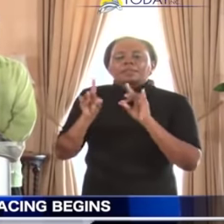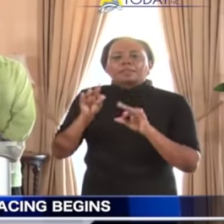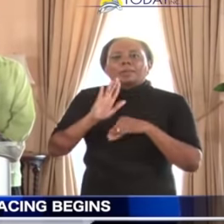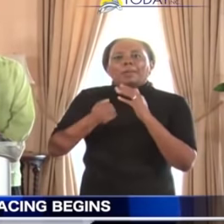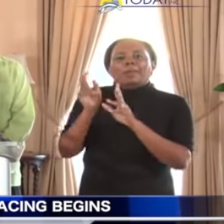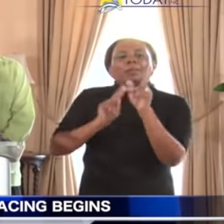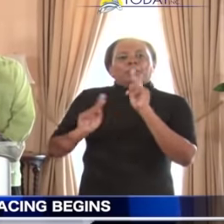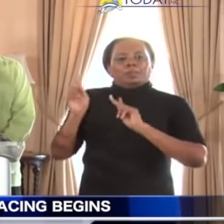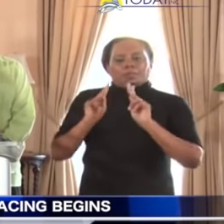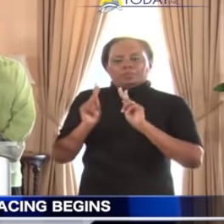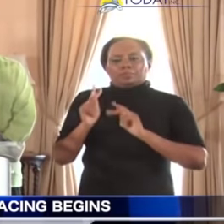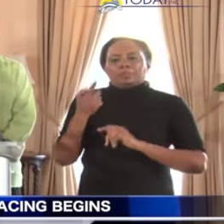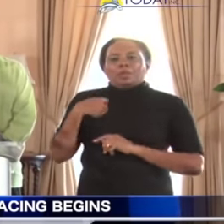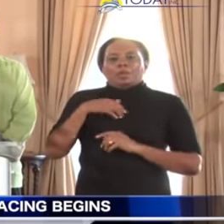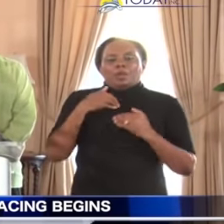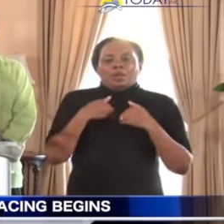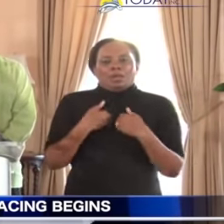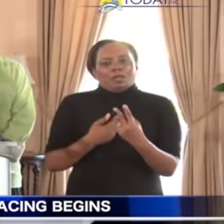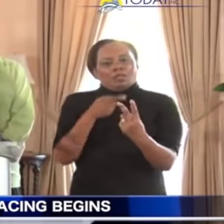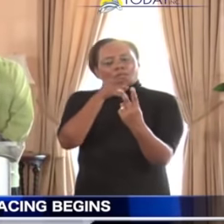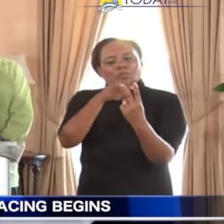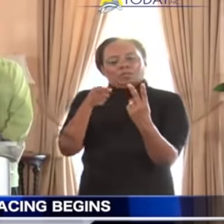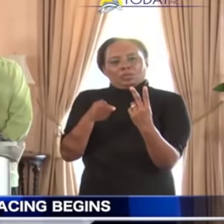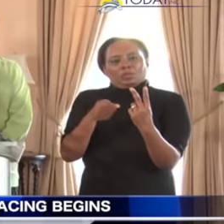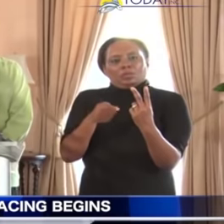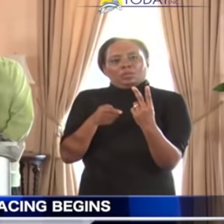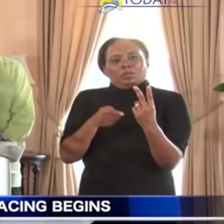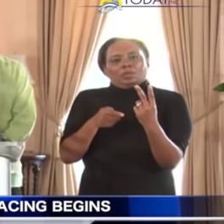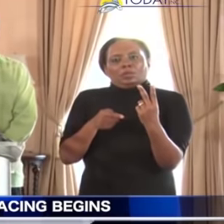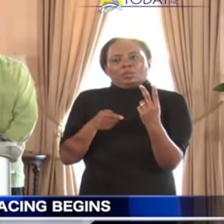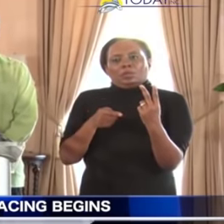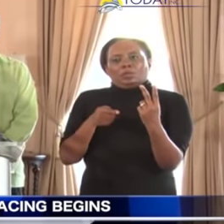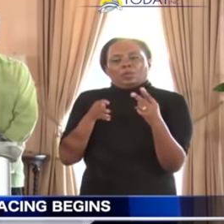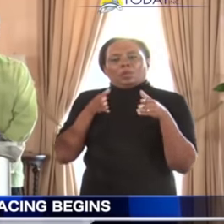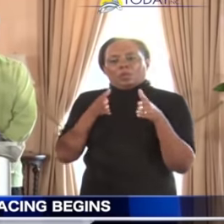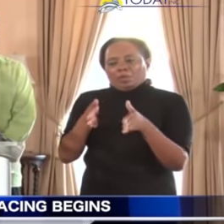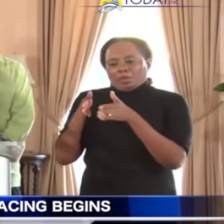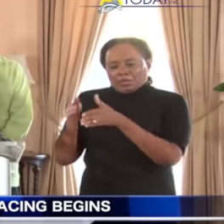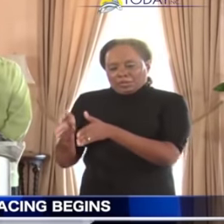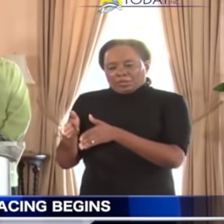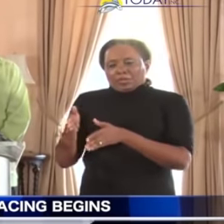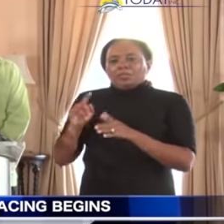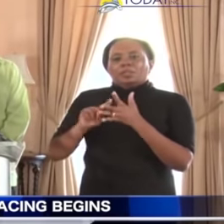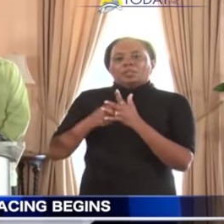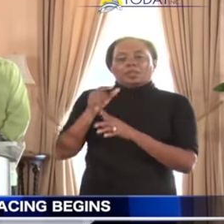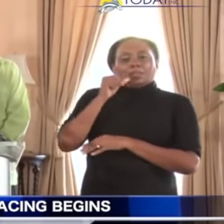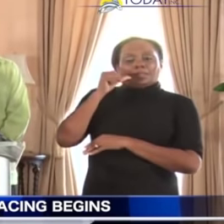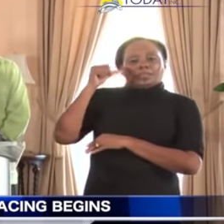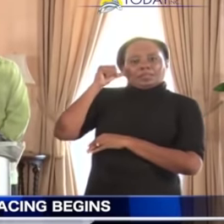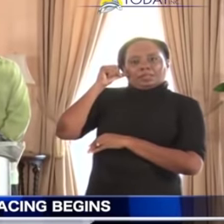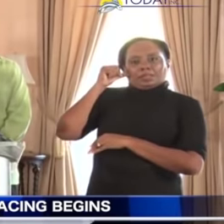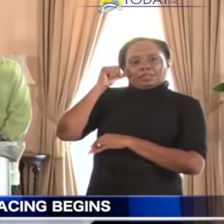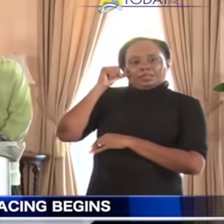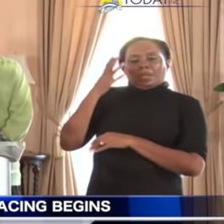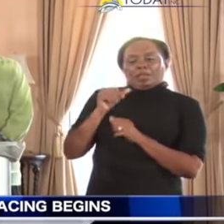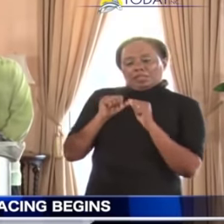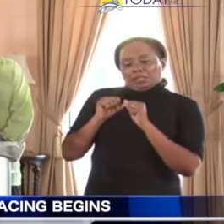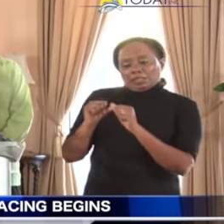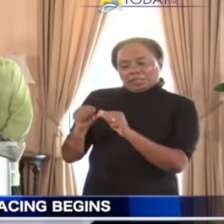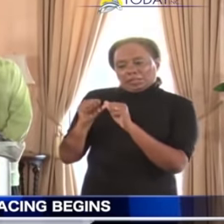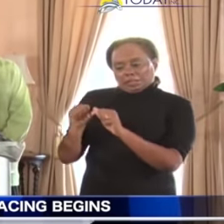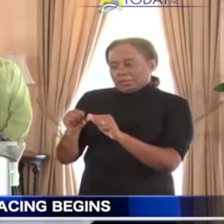through that index case. So we have two index cases, and contact tracing has begun, and it would have started from yesterday, and it